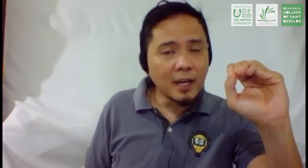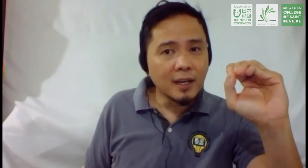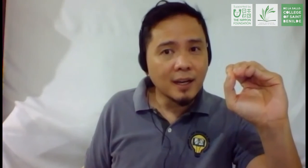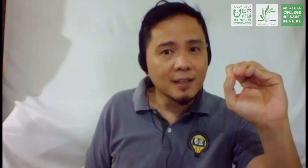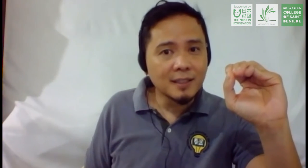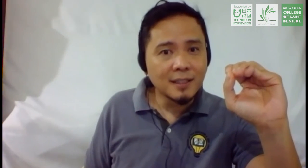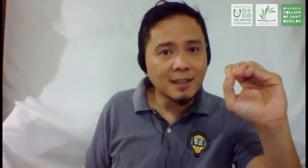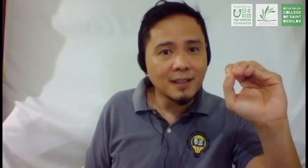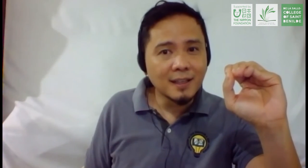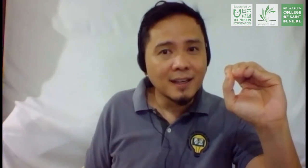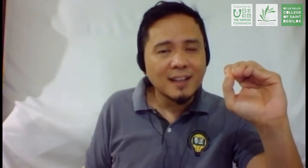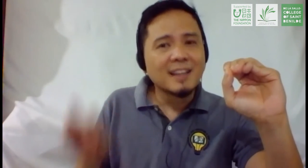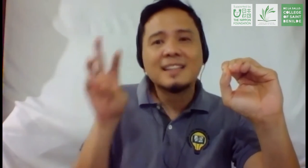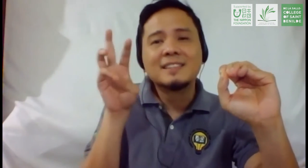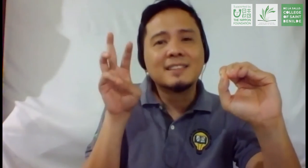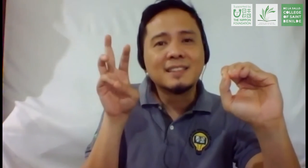20?